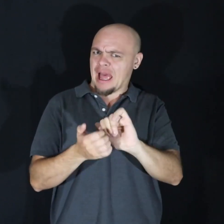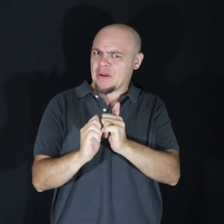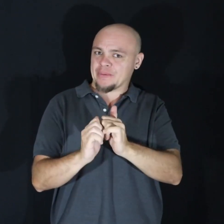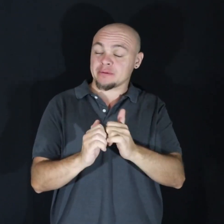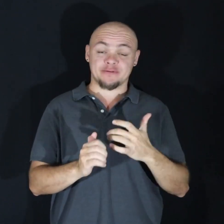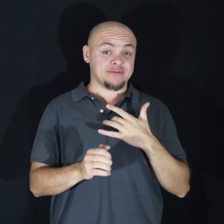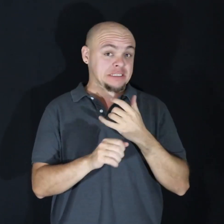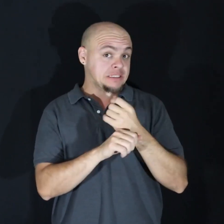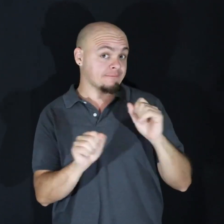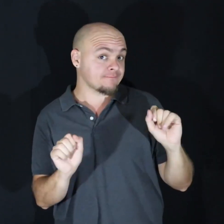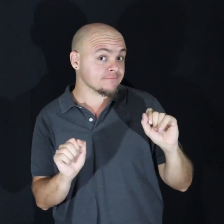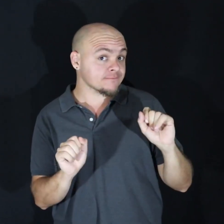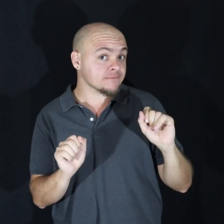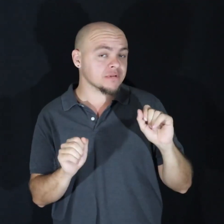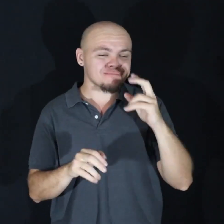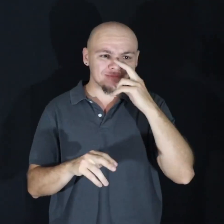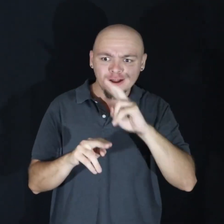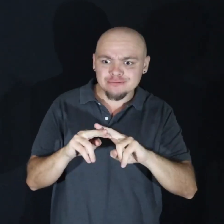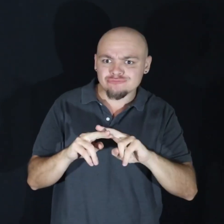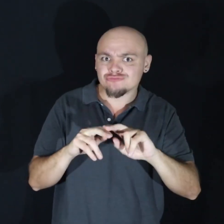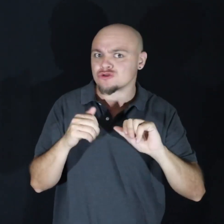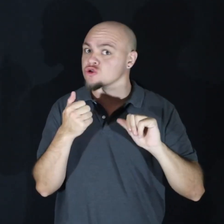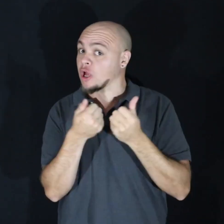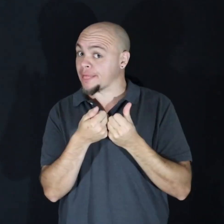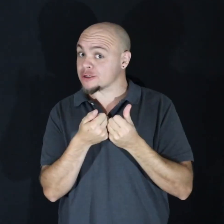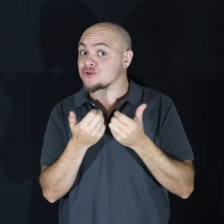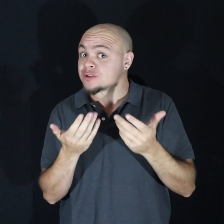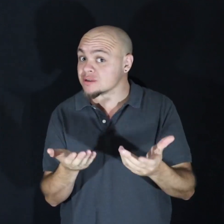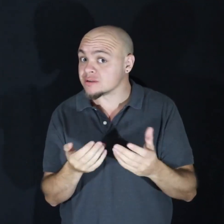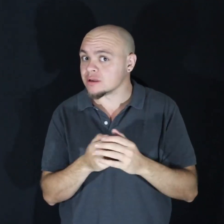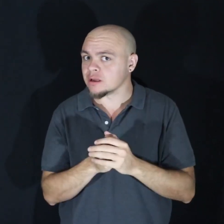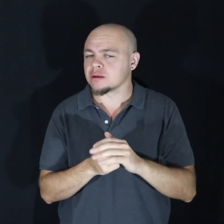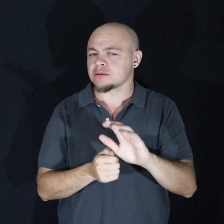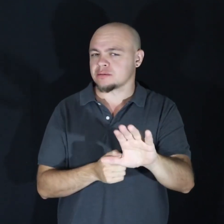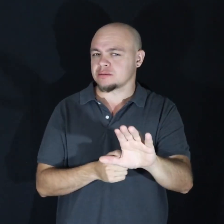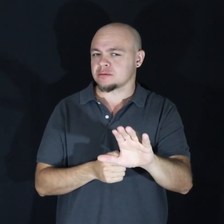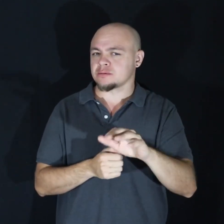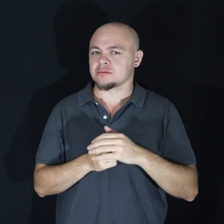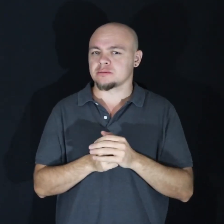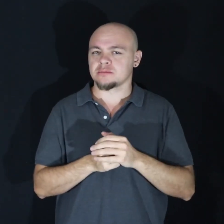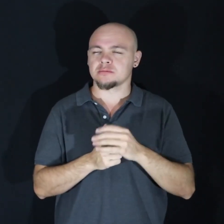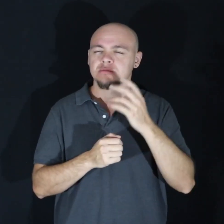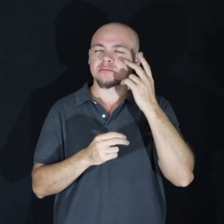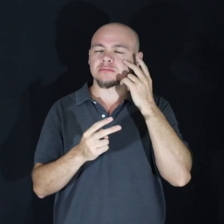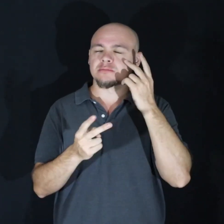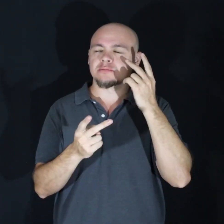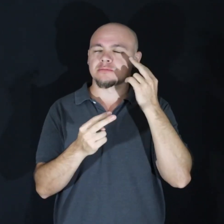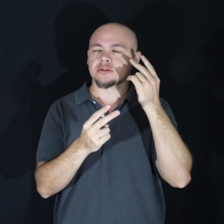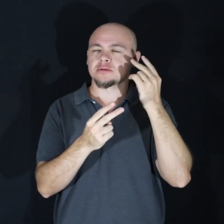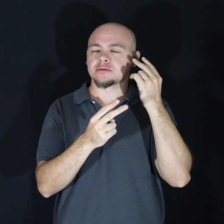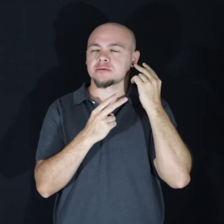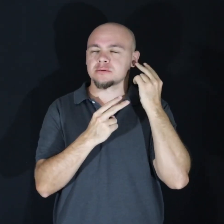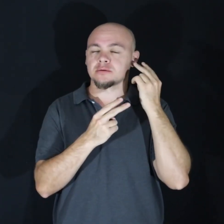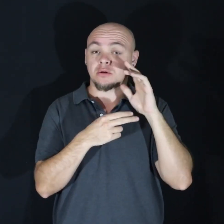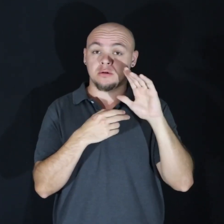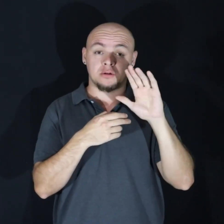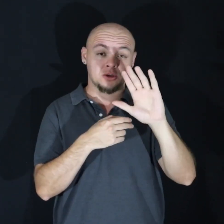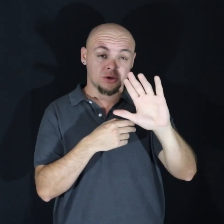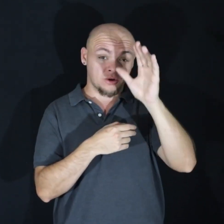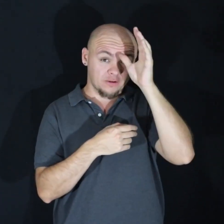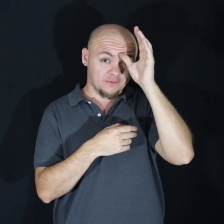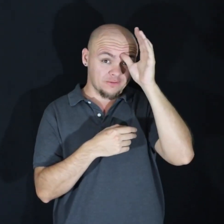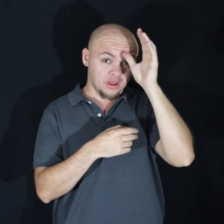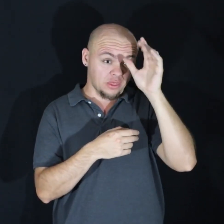Secure, fun, challenging? Now, go back in your memories and erase your